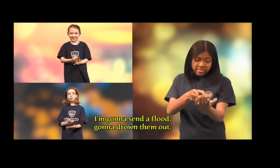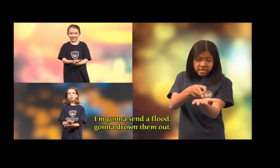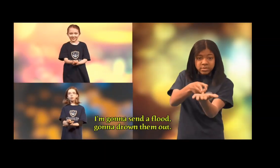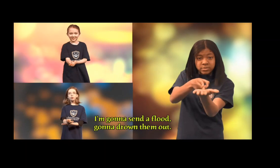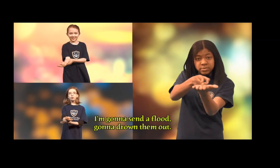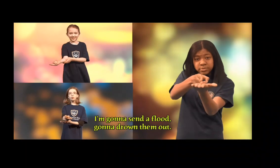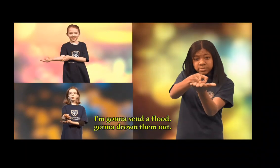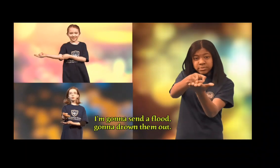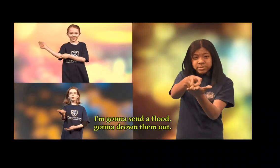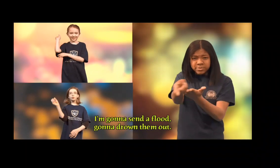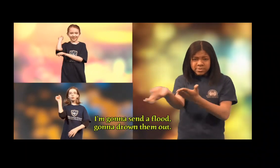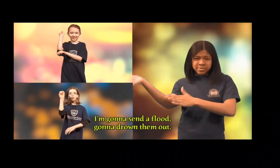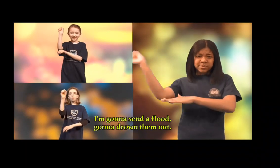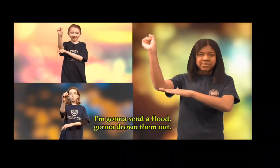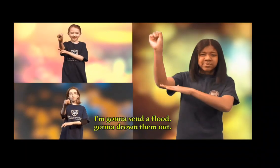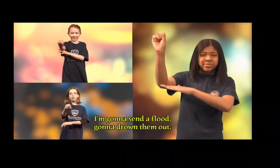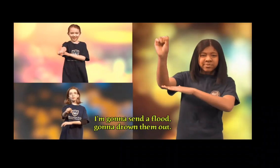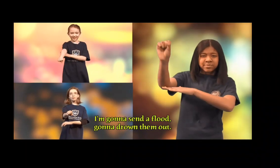gonna send the blood, gonna drown them